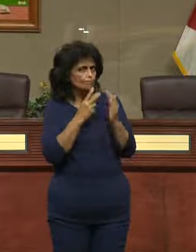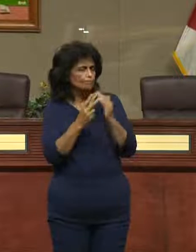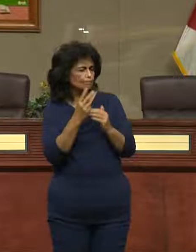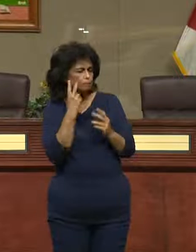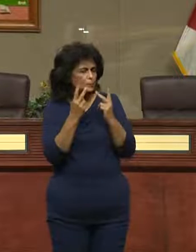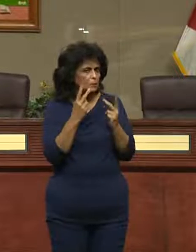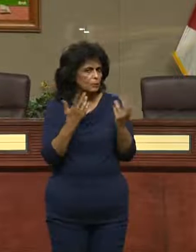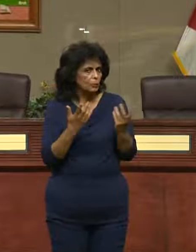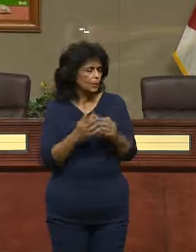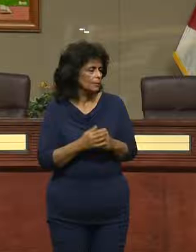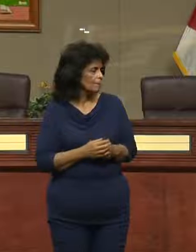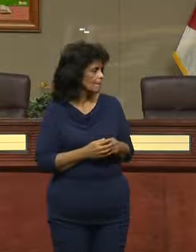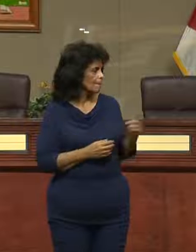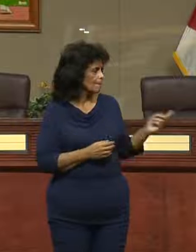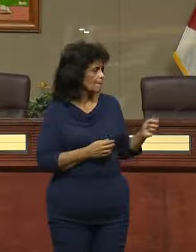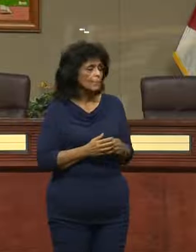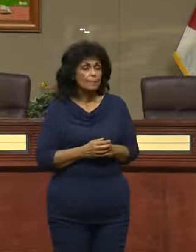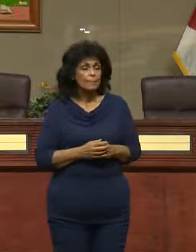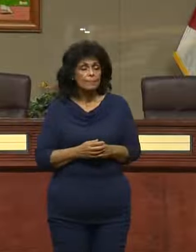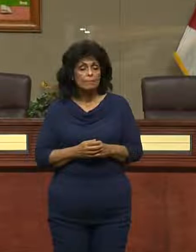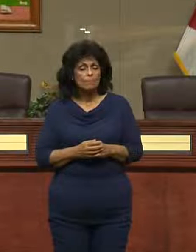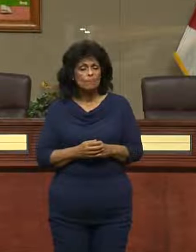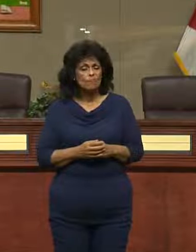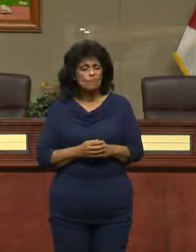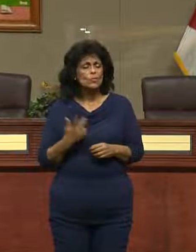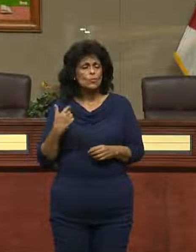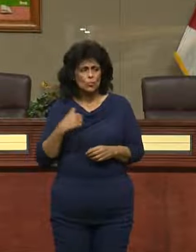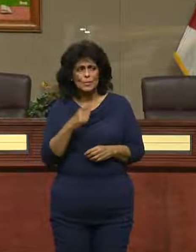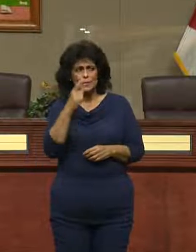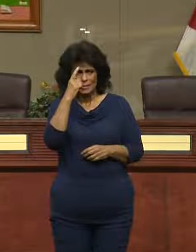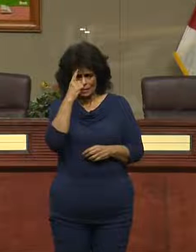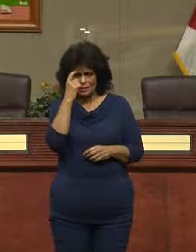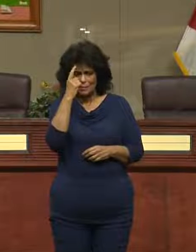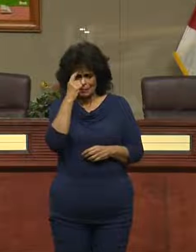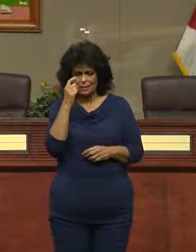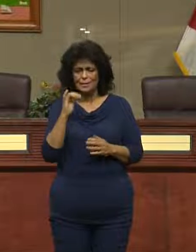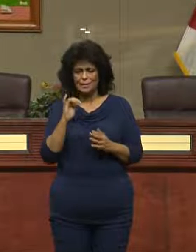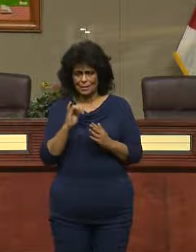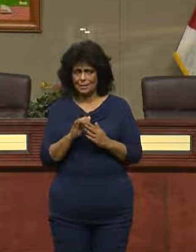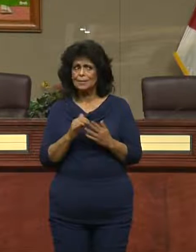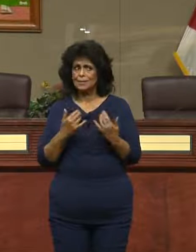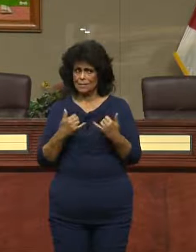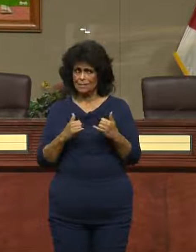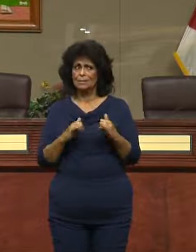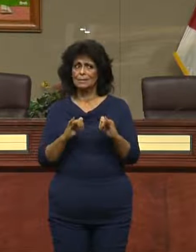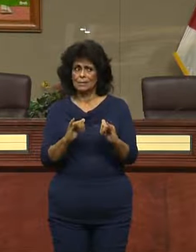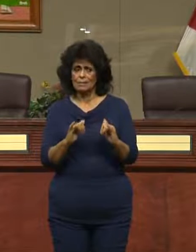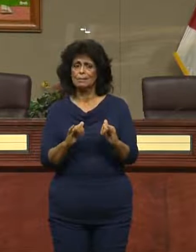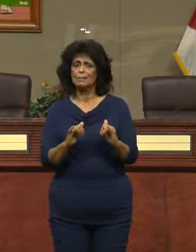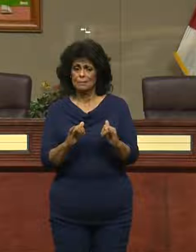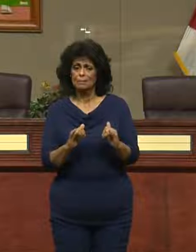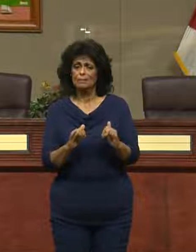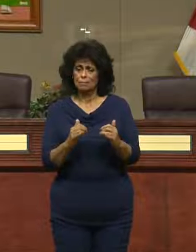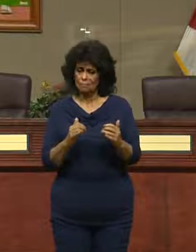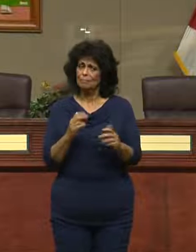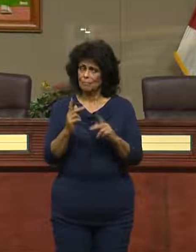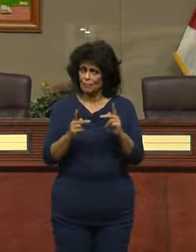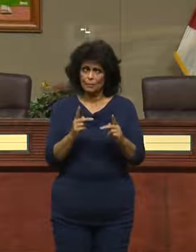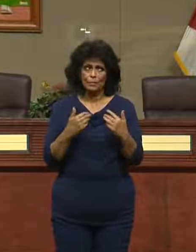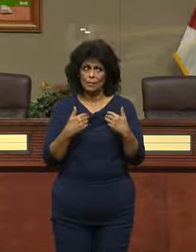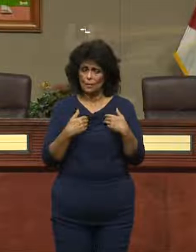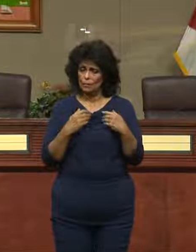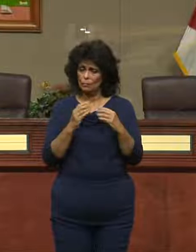We suspect that as time has gone forward, there's still a number of people who are unemployed